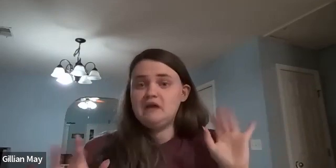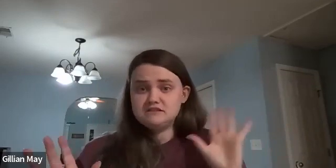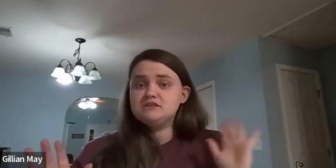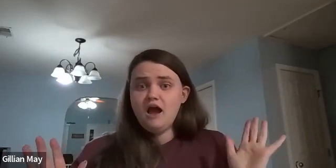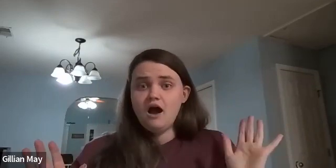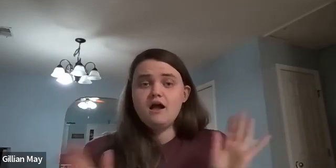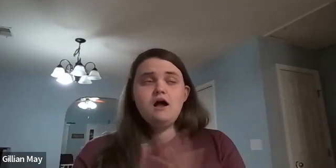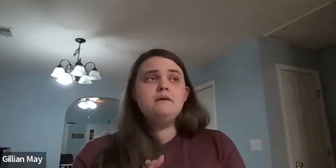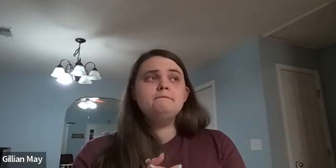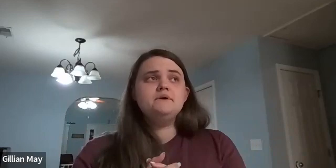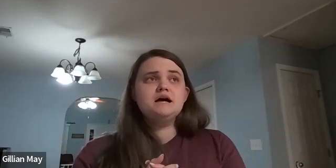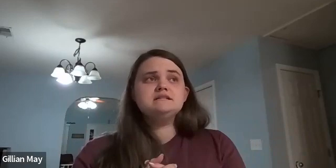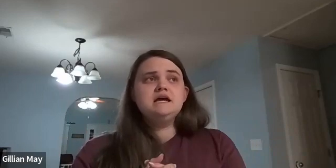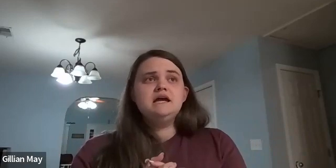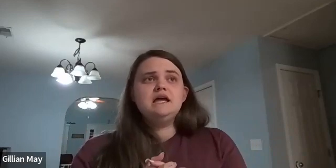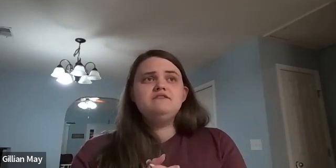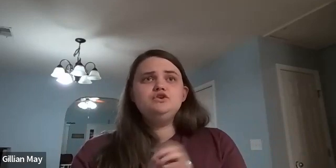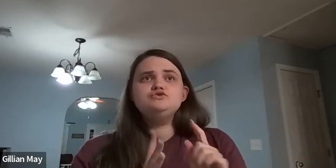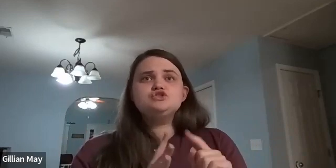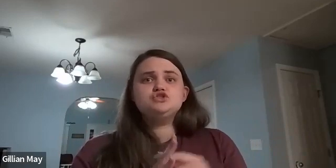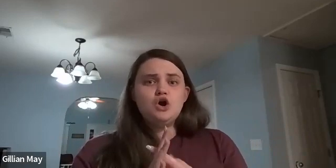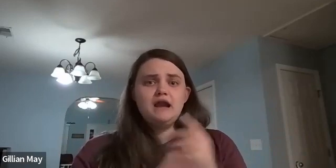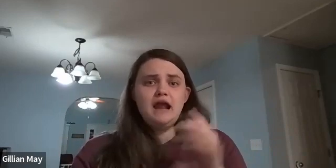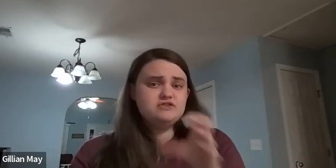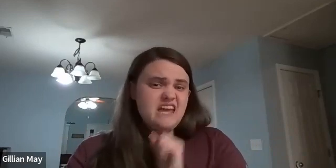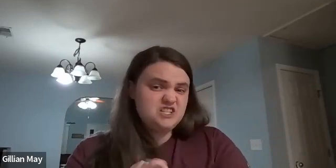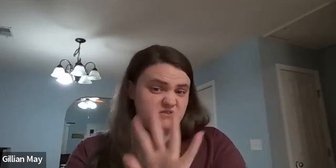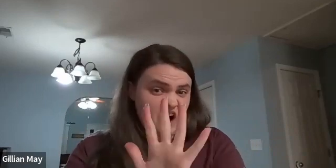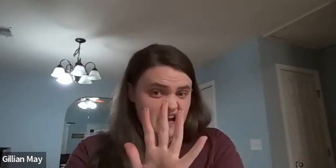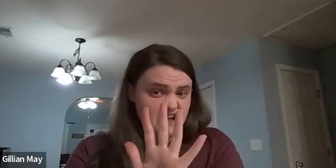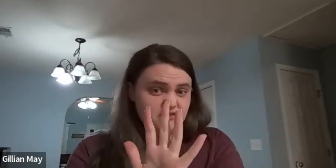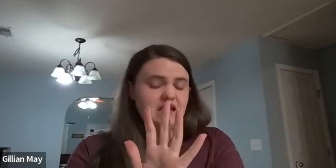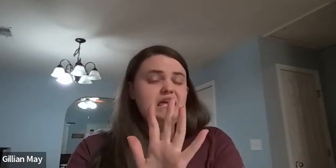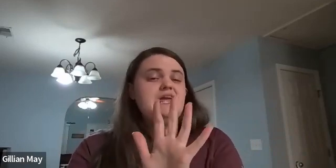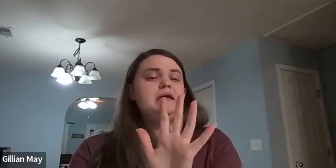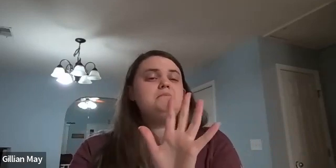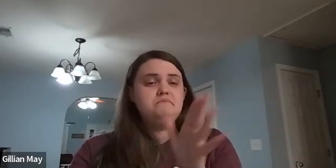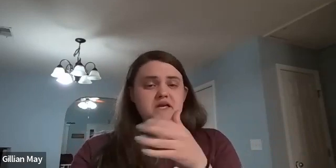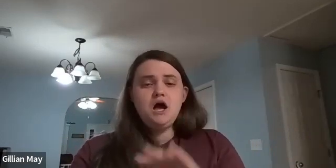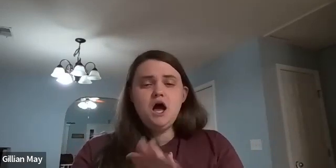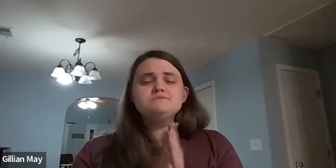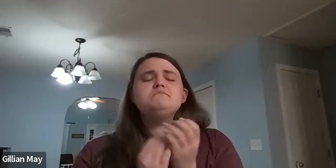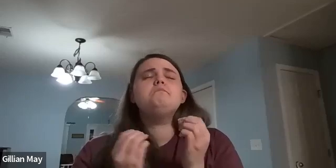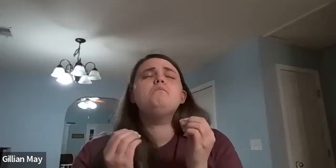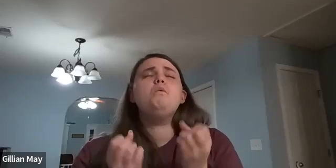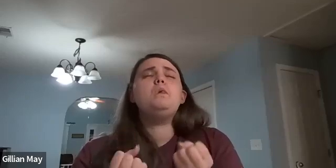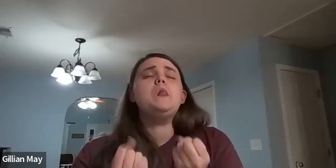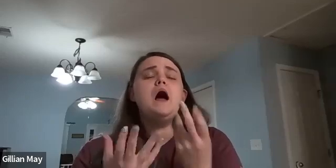That's but if you start after the age of 5, it becomes a lot